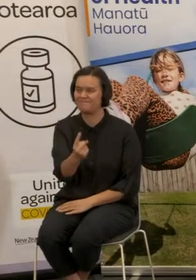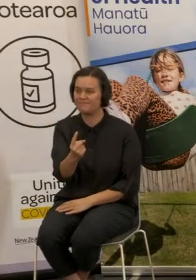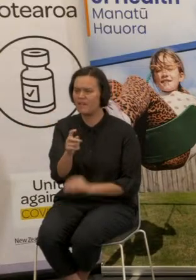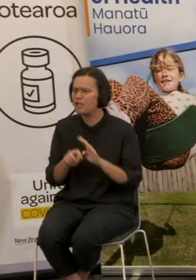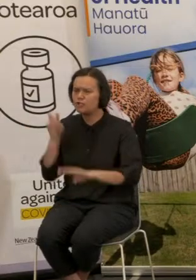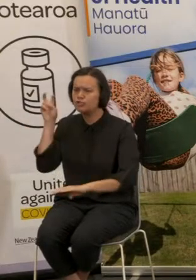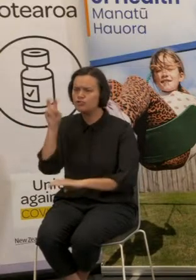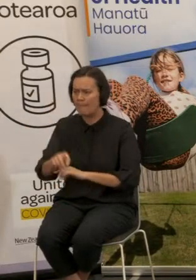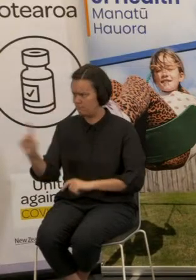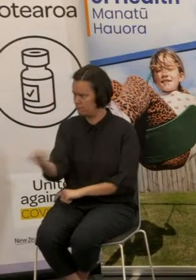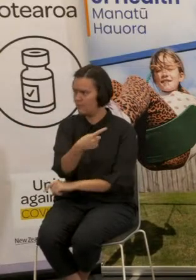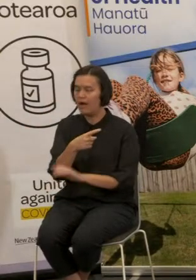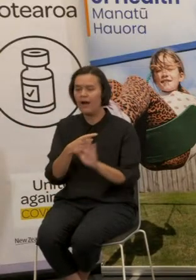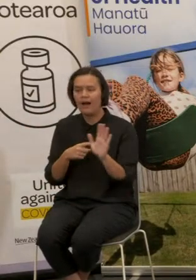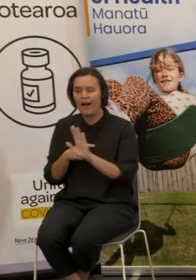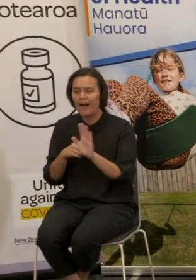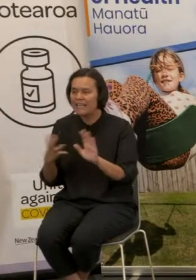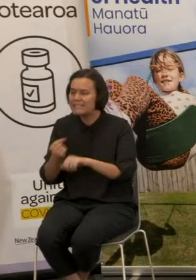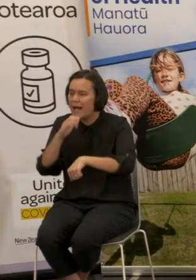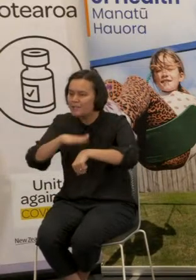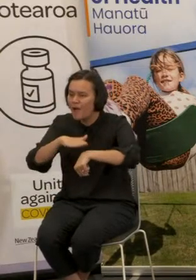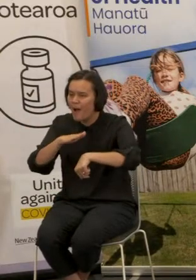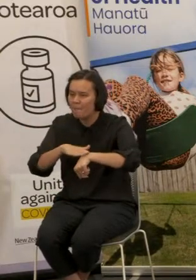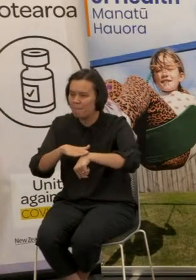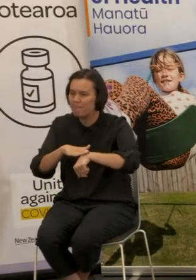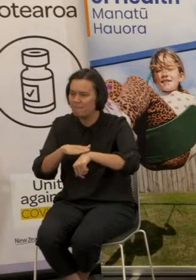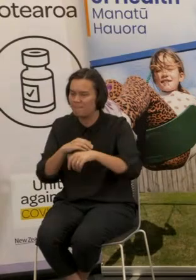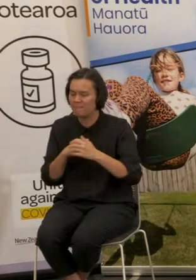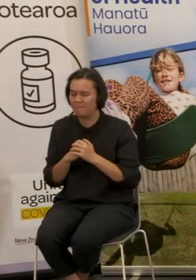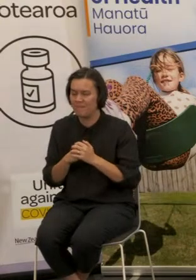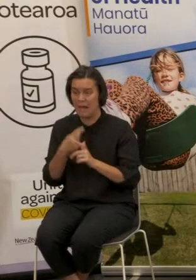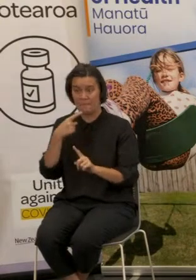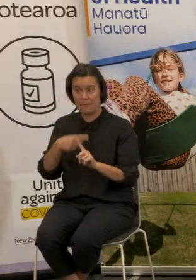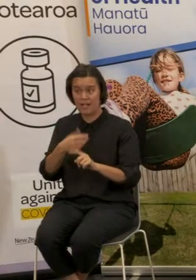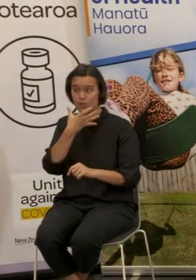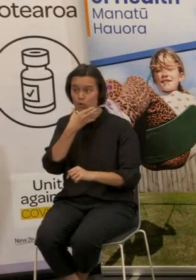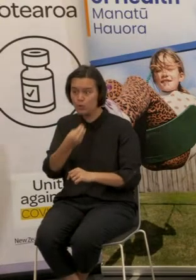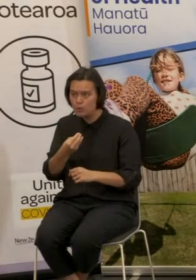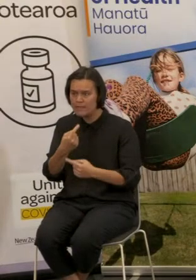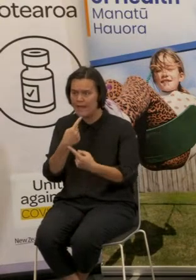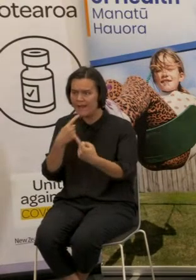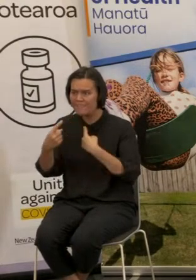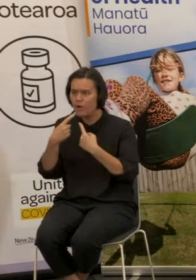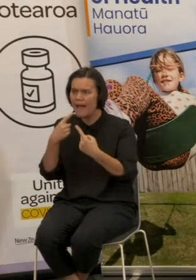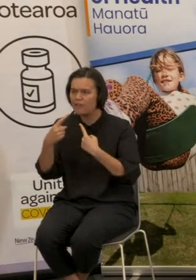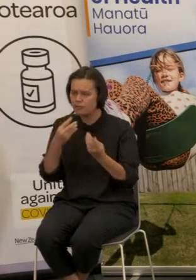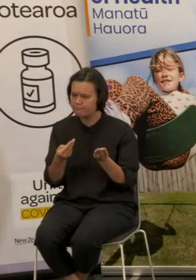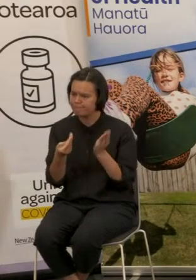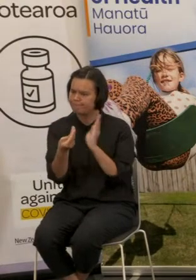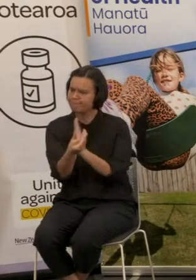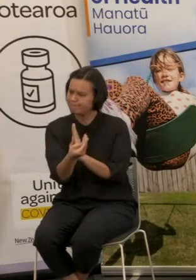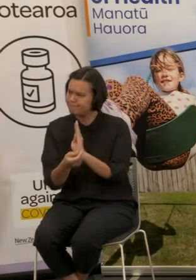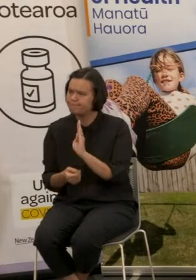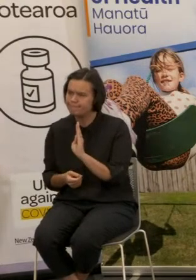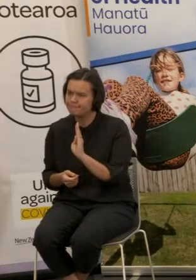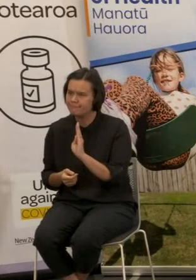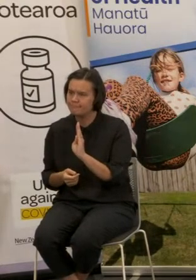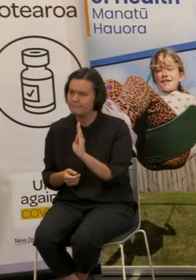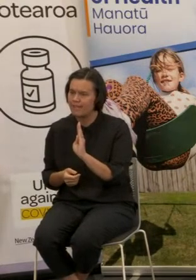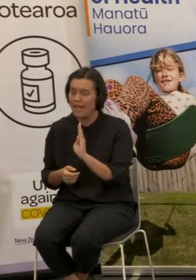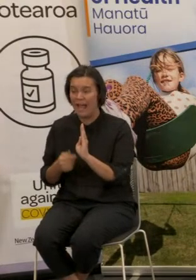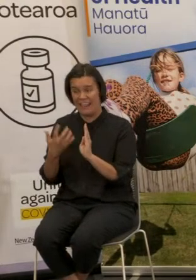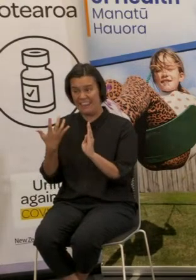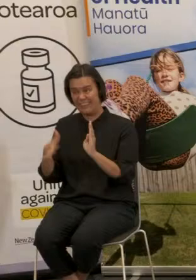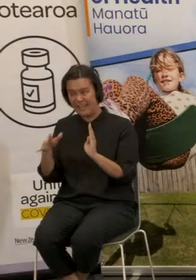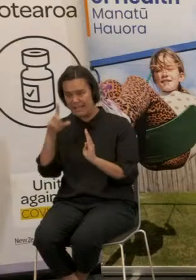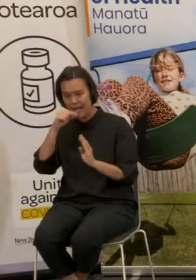journey. Really important that they were using data that could be show them down to which streets. We had